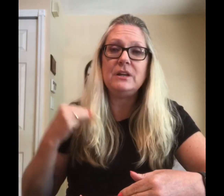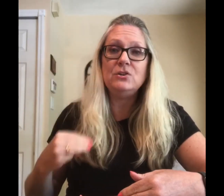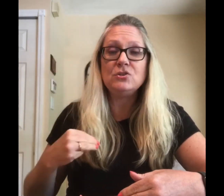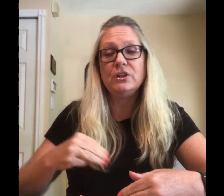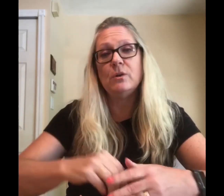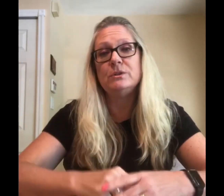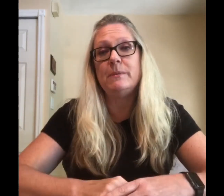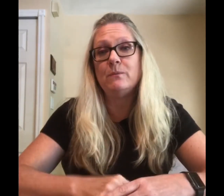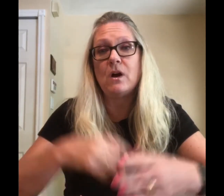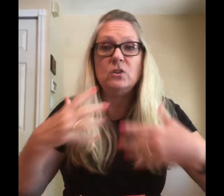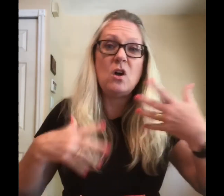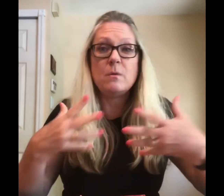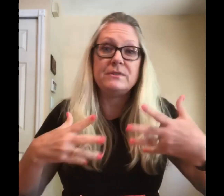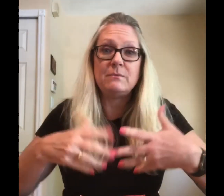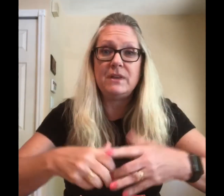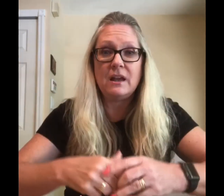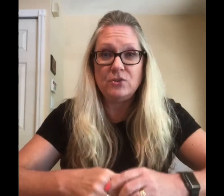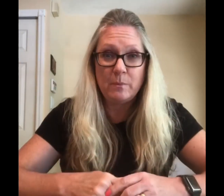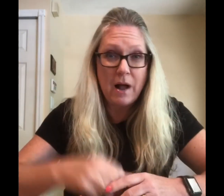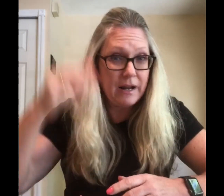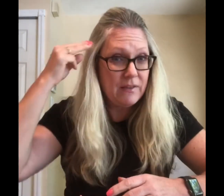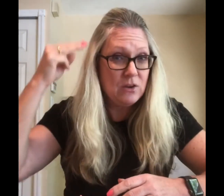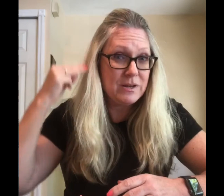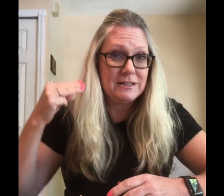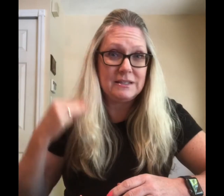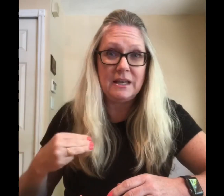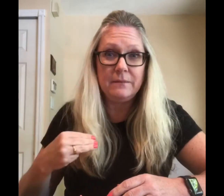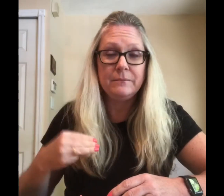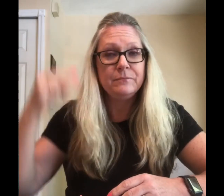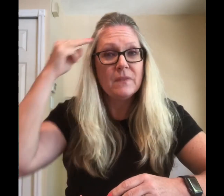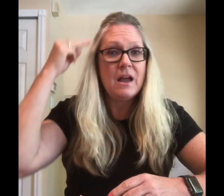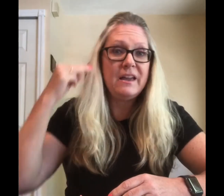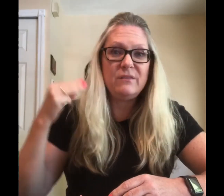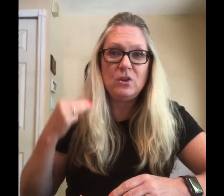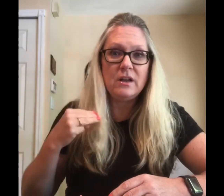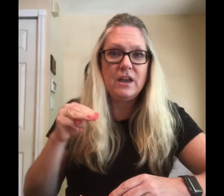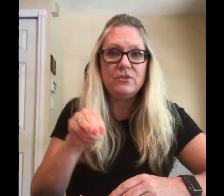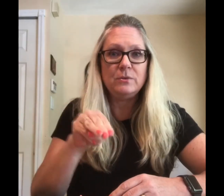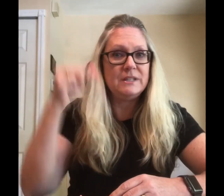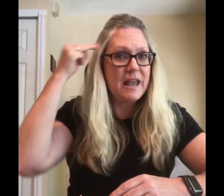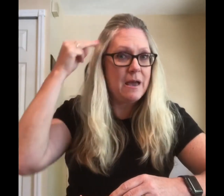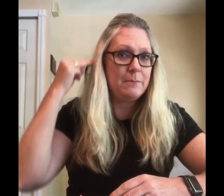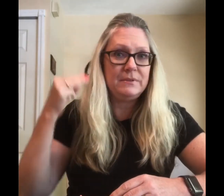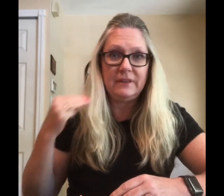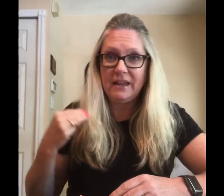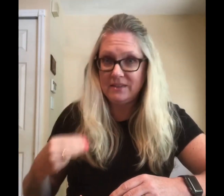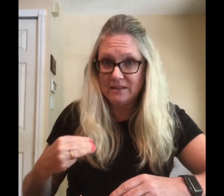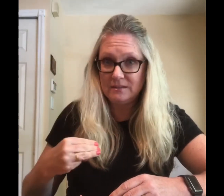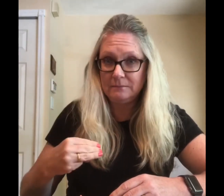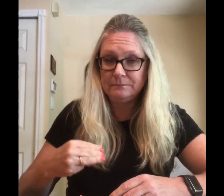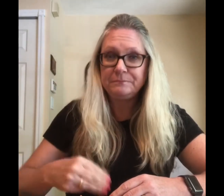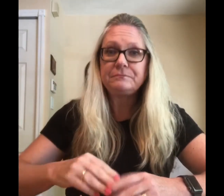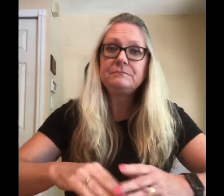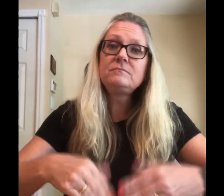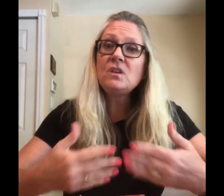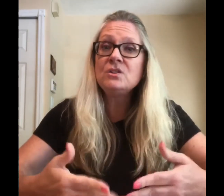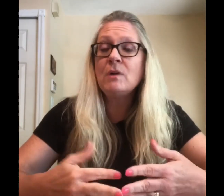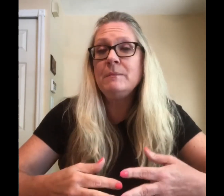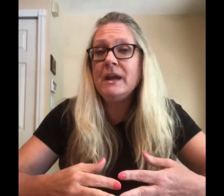usually goes along with something on your body that you can see. I have long hair, so it's an M like this. So I made one